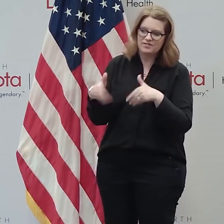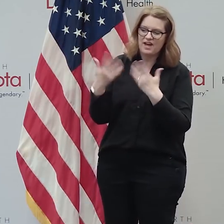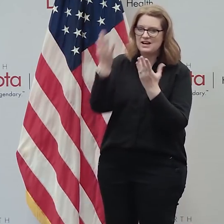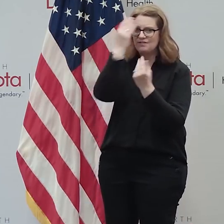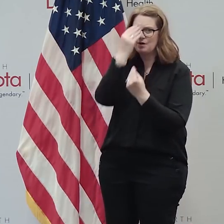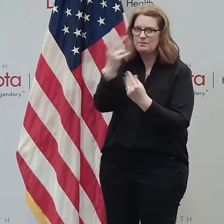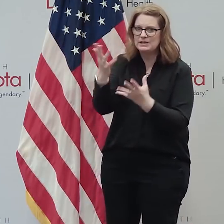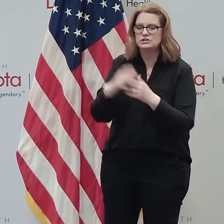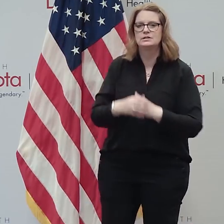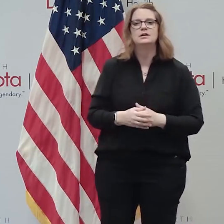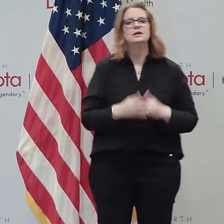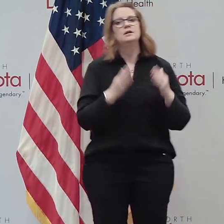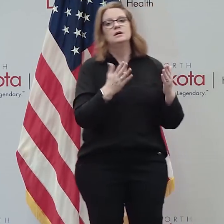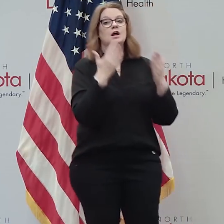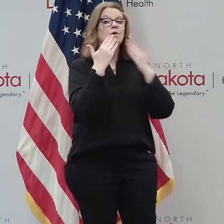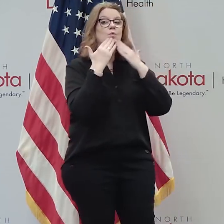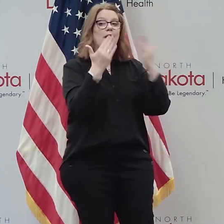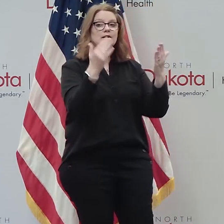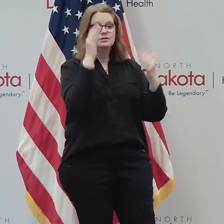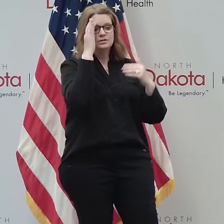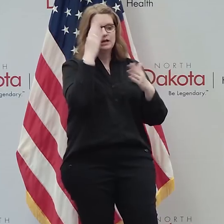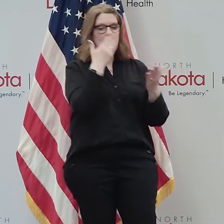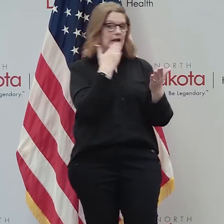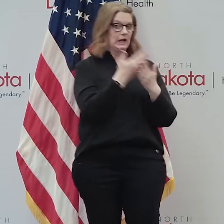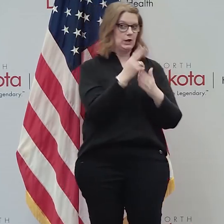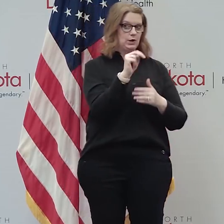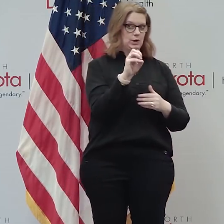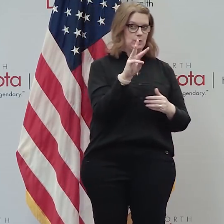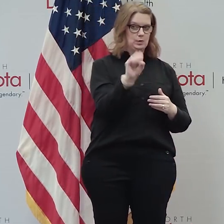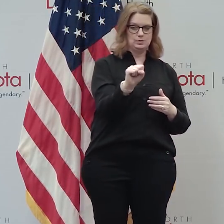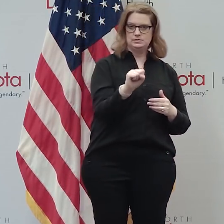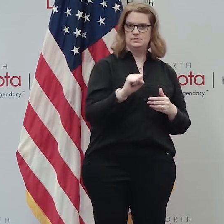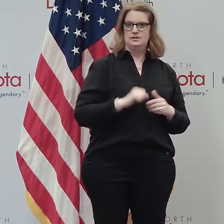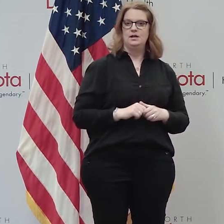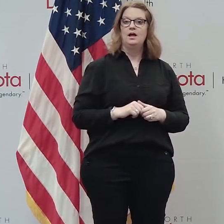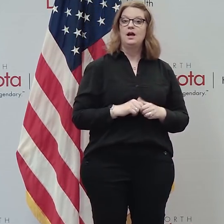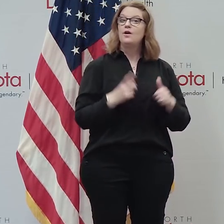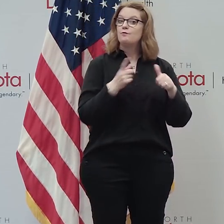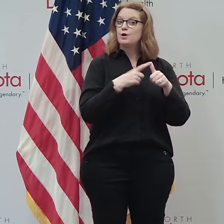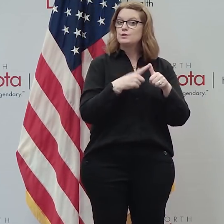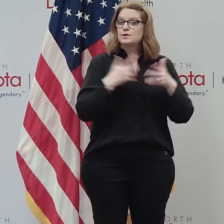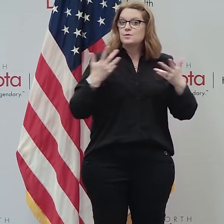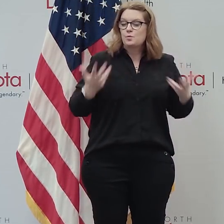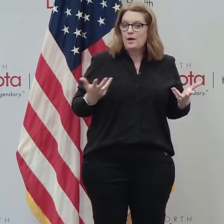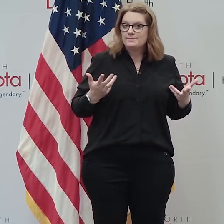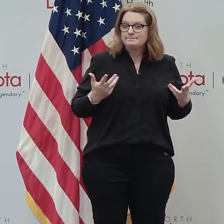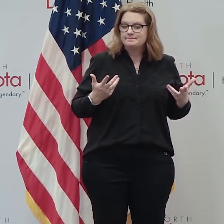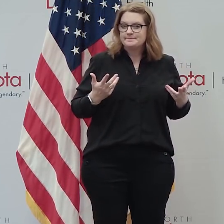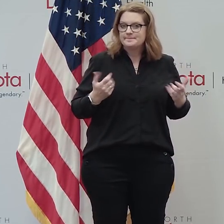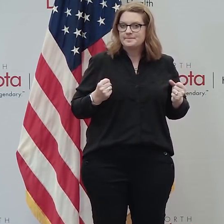Next topic has to do with gratitude and good news. And the first piece, we've got a lot of